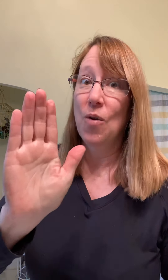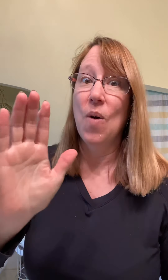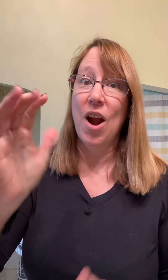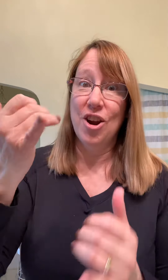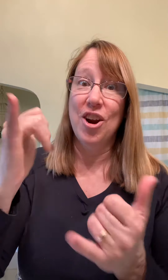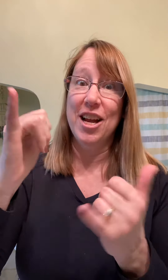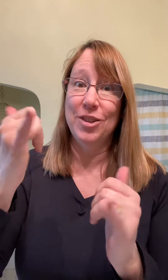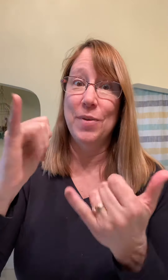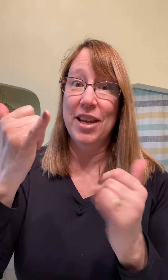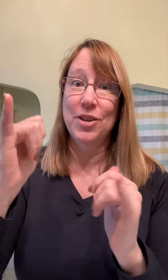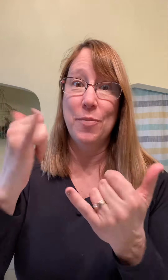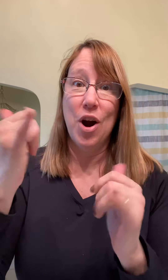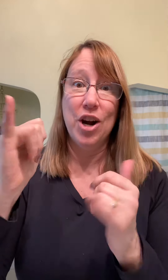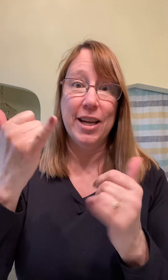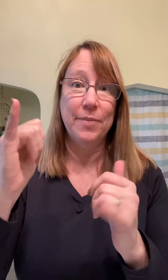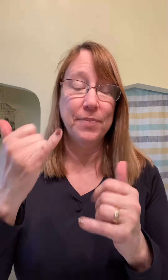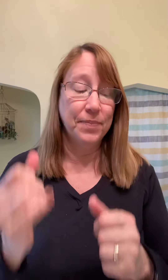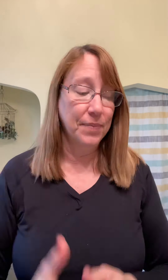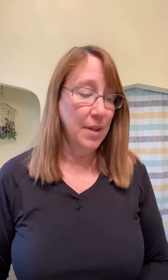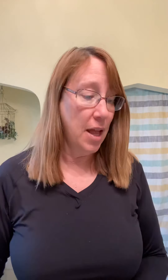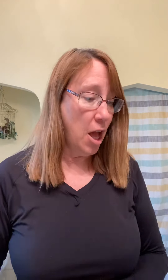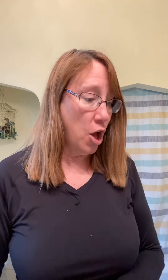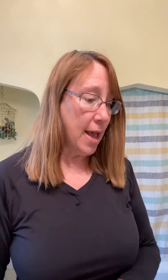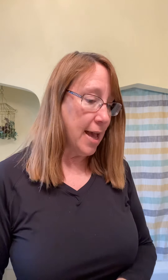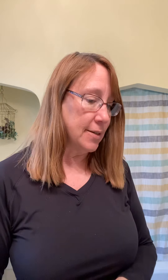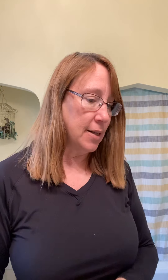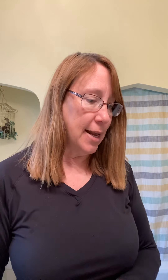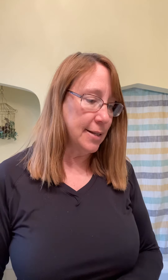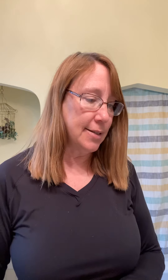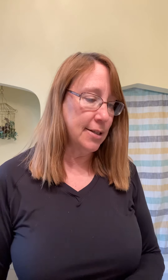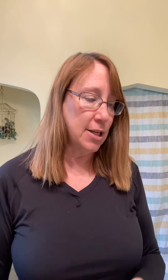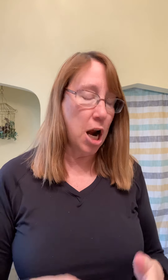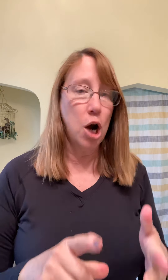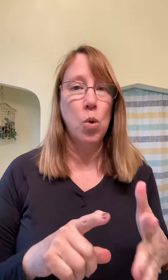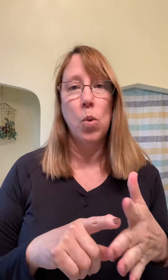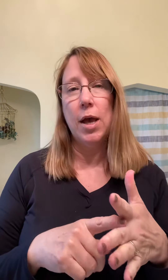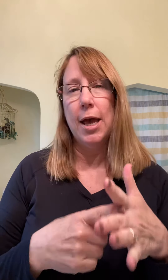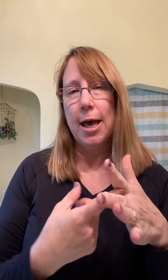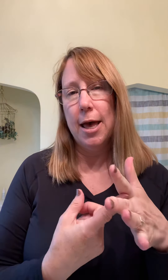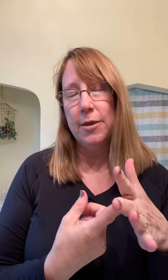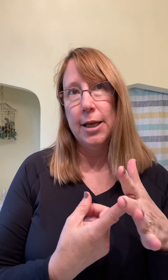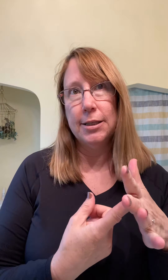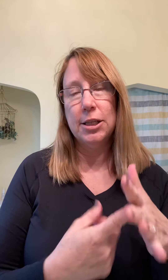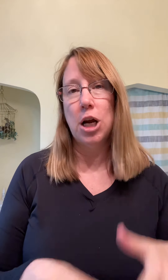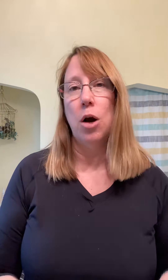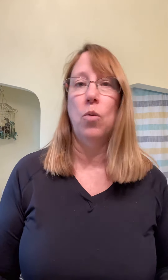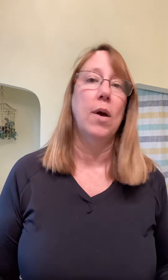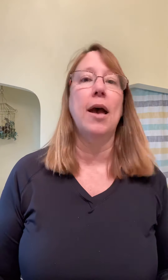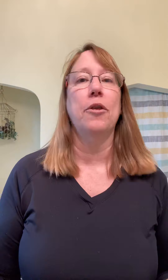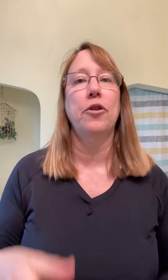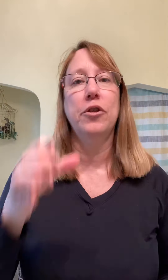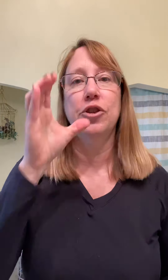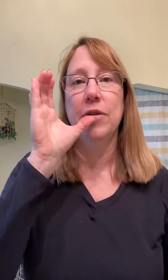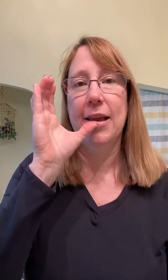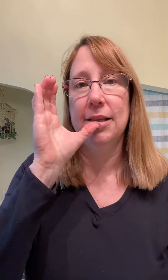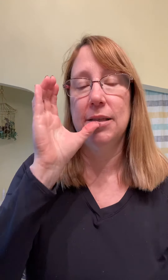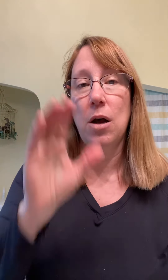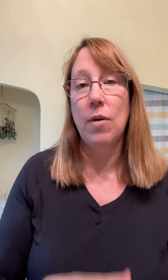your graduation party. Okay, so let's start with the drinks,